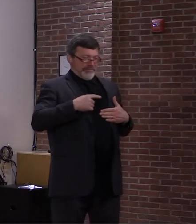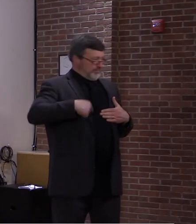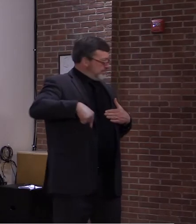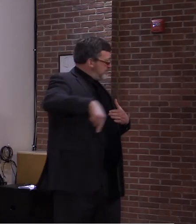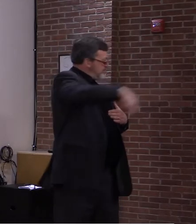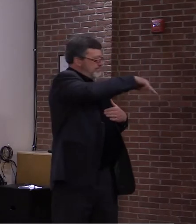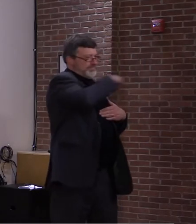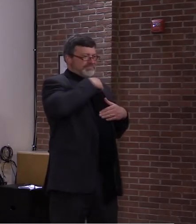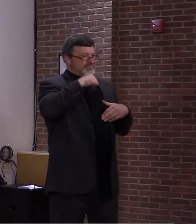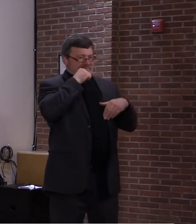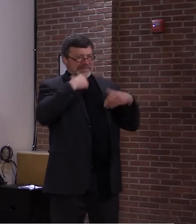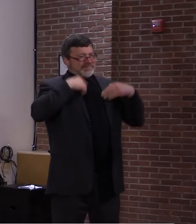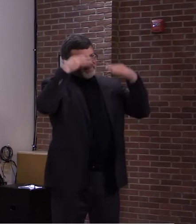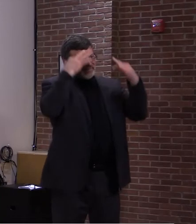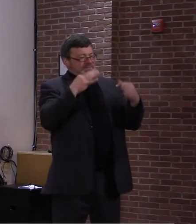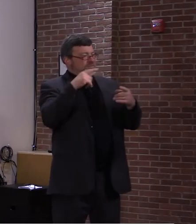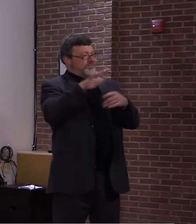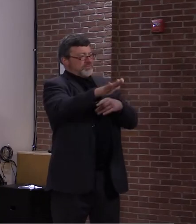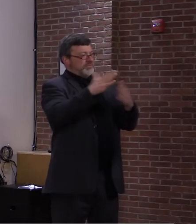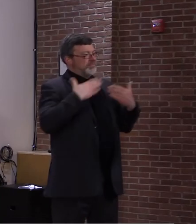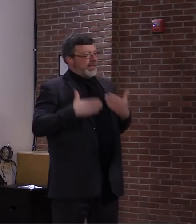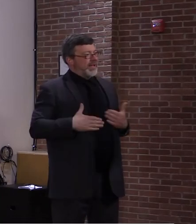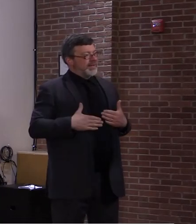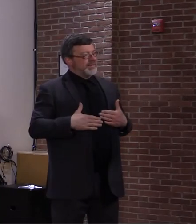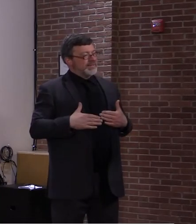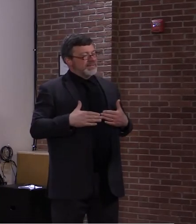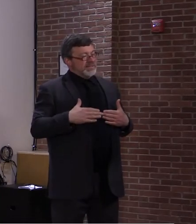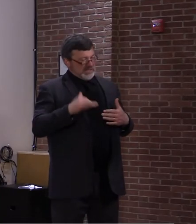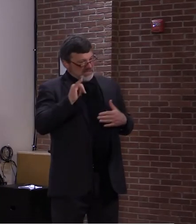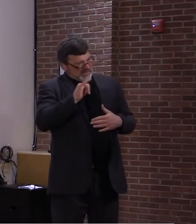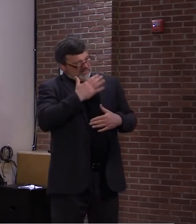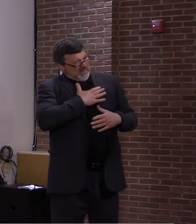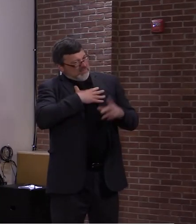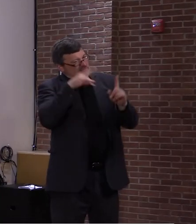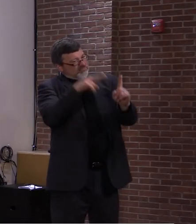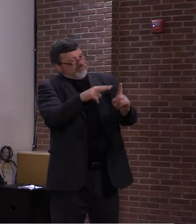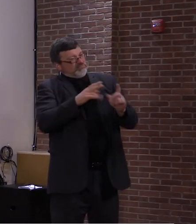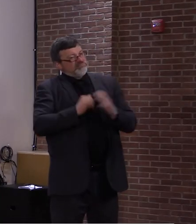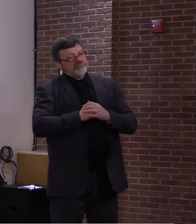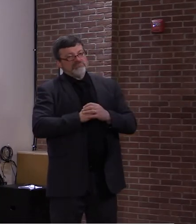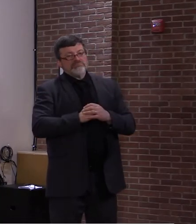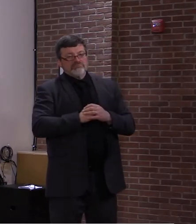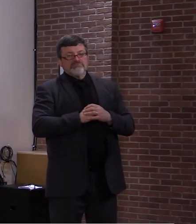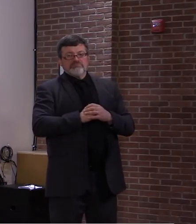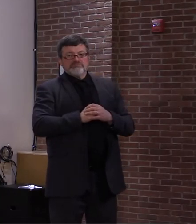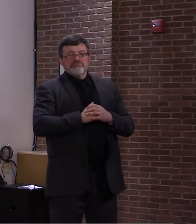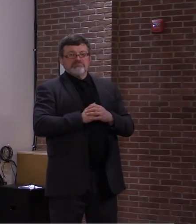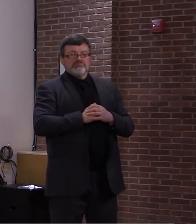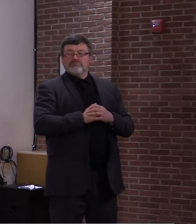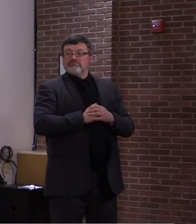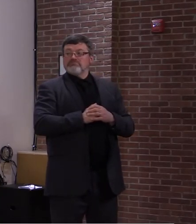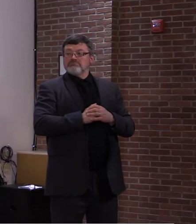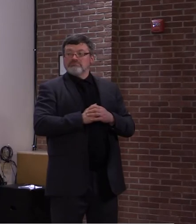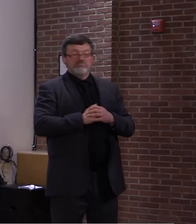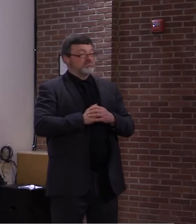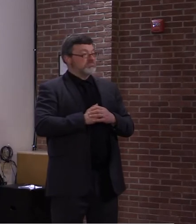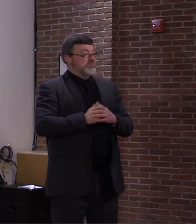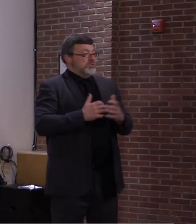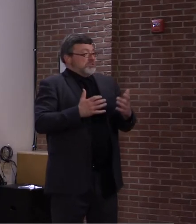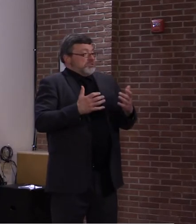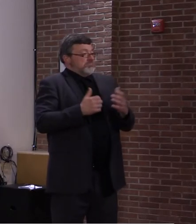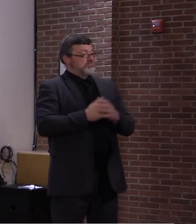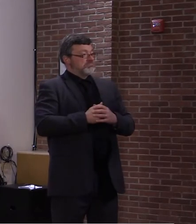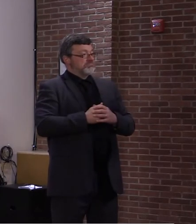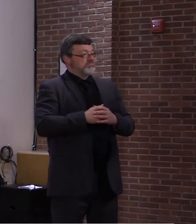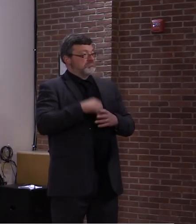So we have a different viewpoint on that, and but that's the way I've been throughout